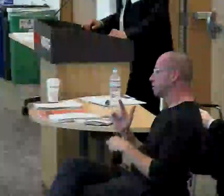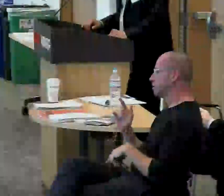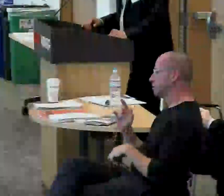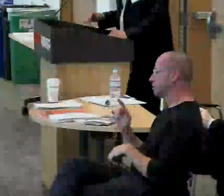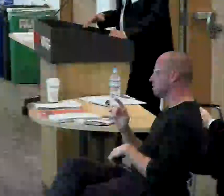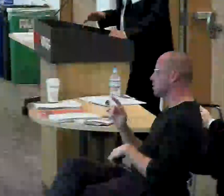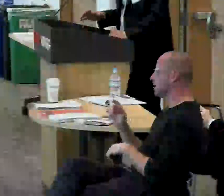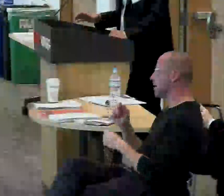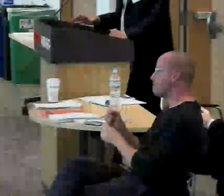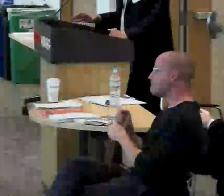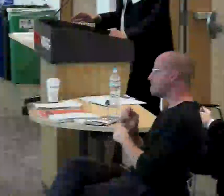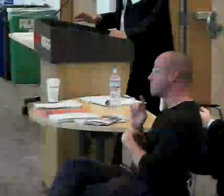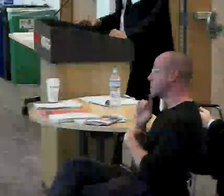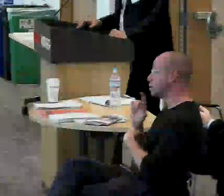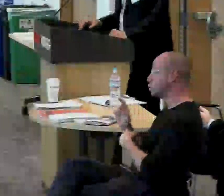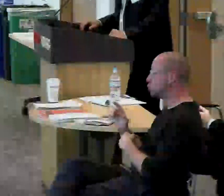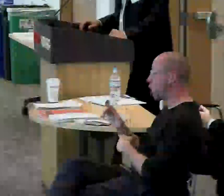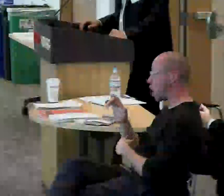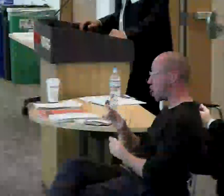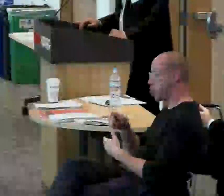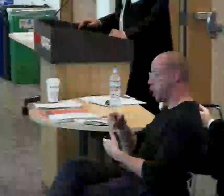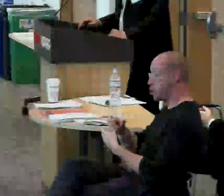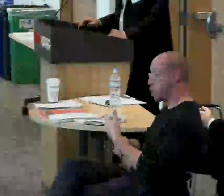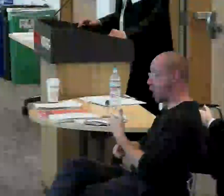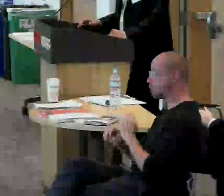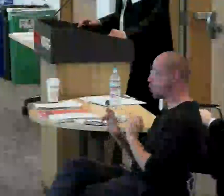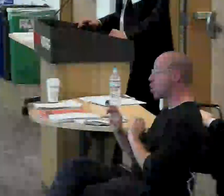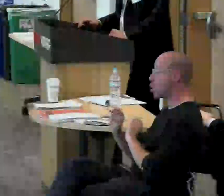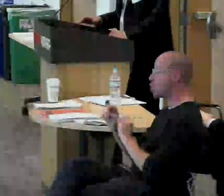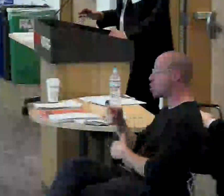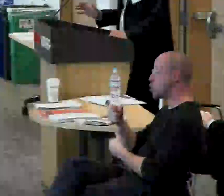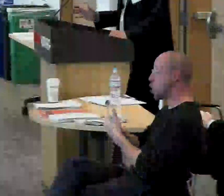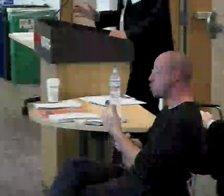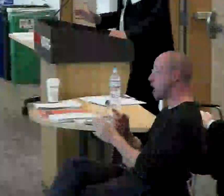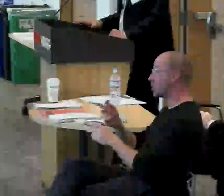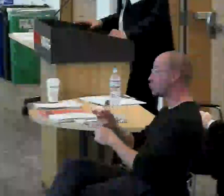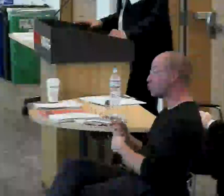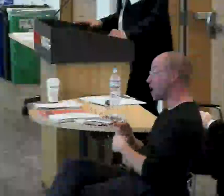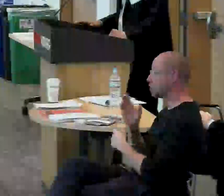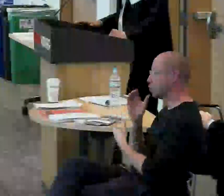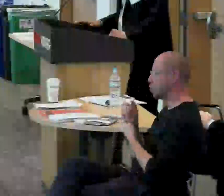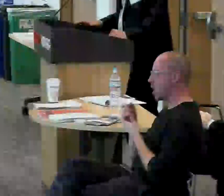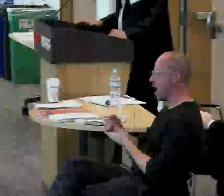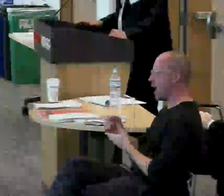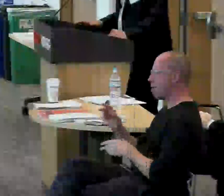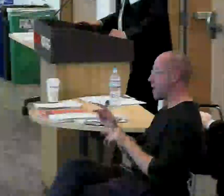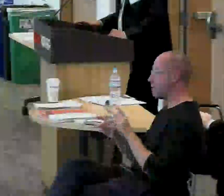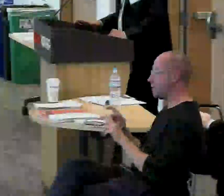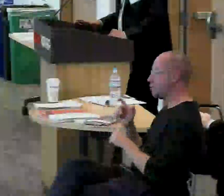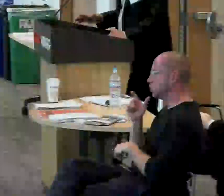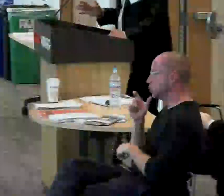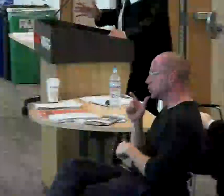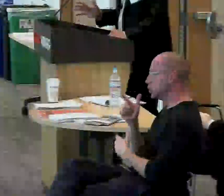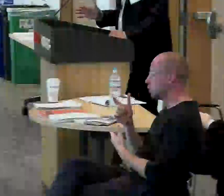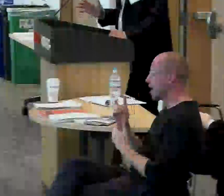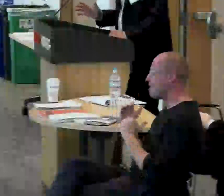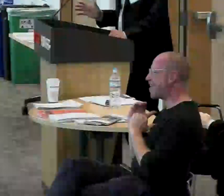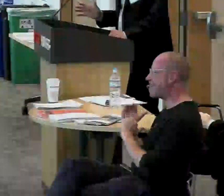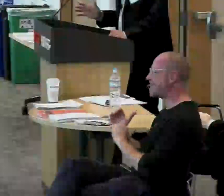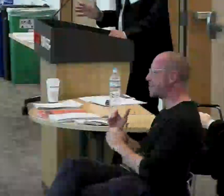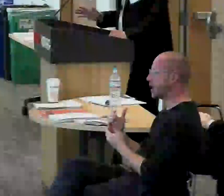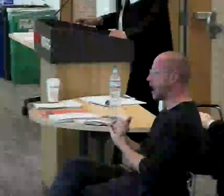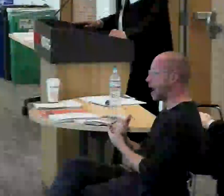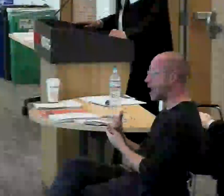sure low and no cost products can lower the costs for many things for people that have limited income,